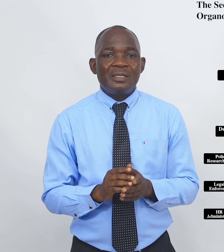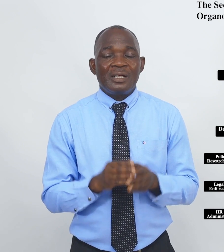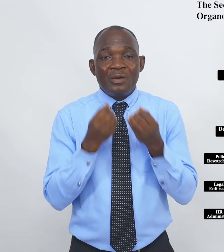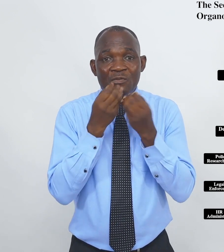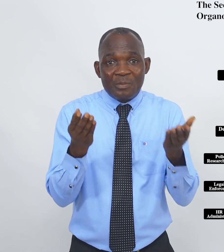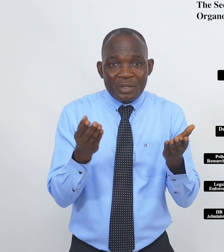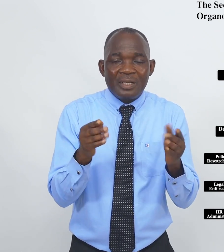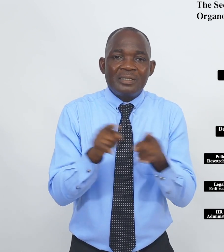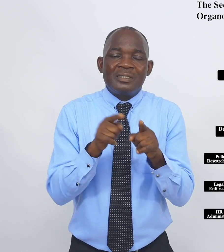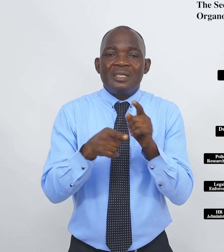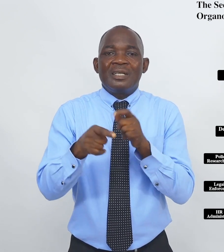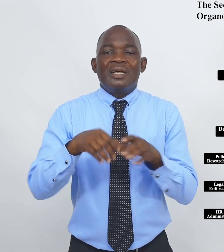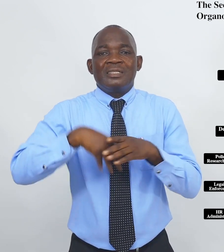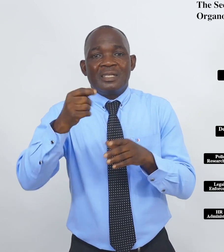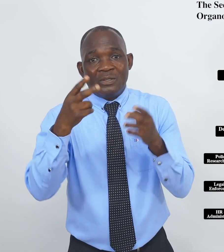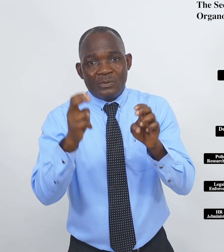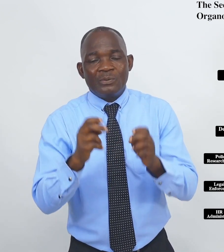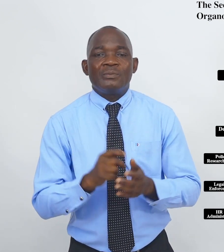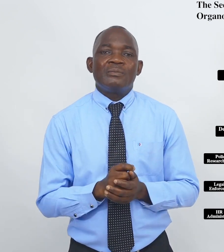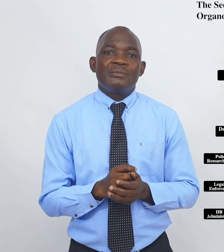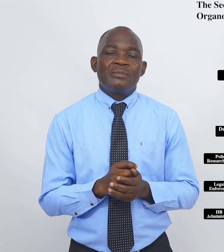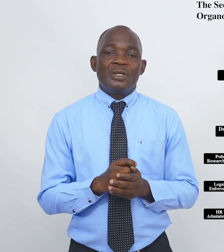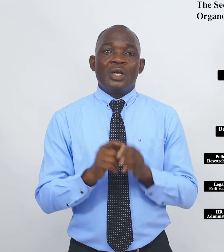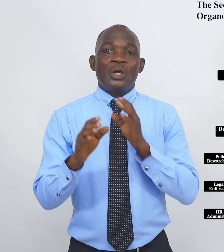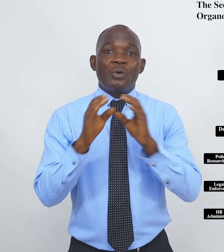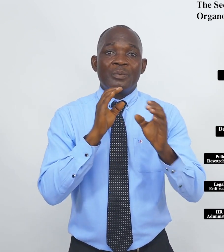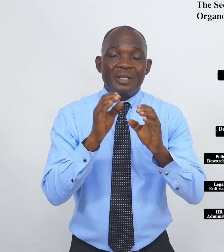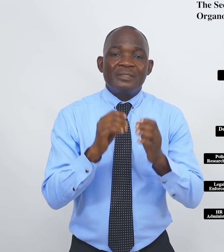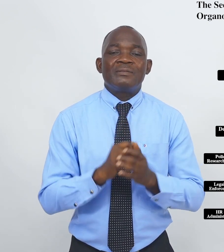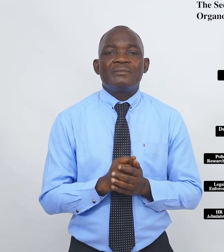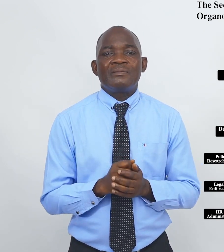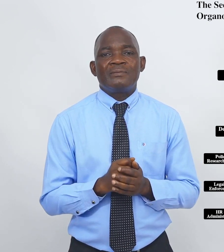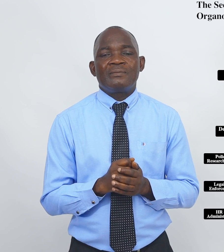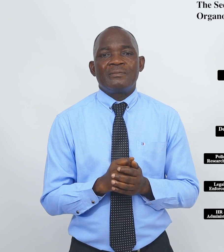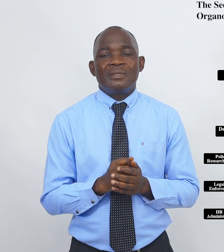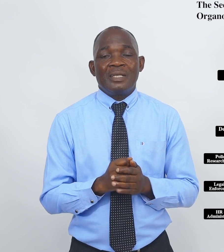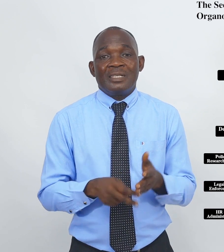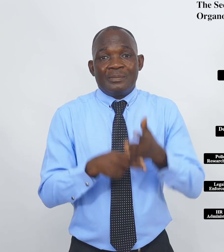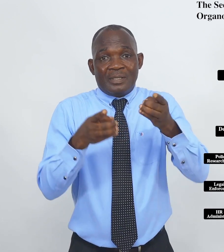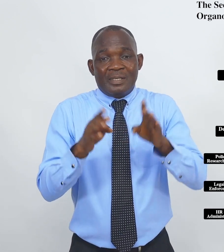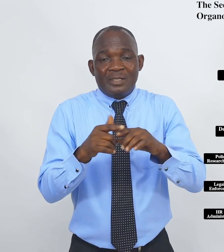Information and External Affairs, Communications, Deputy Director General,